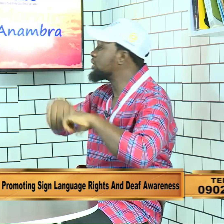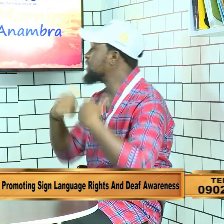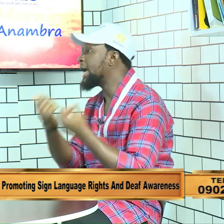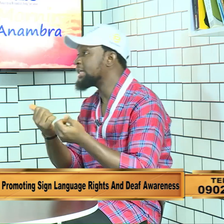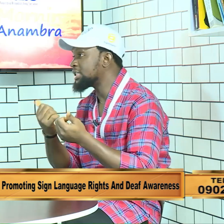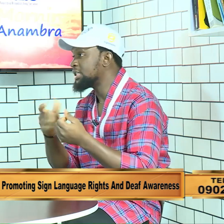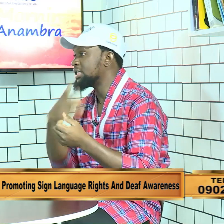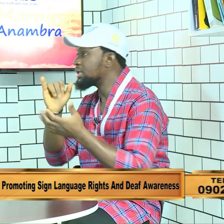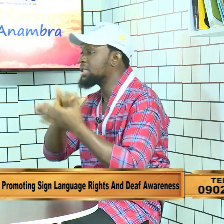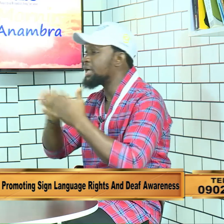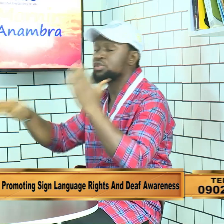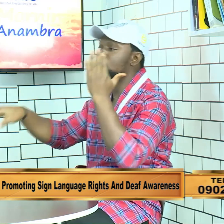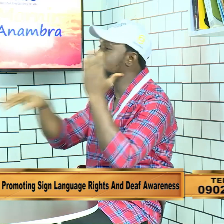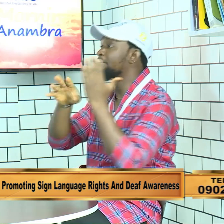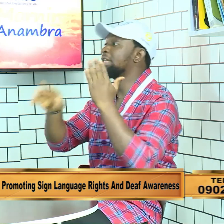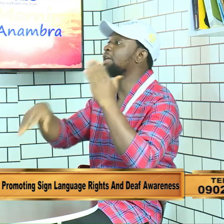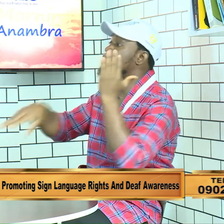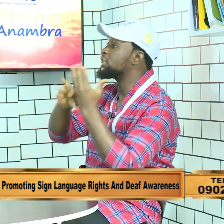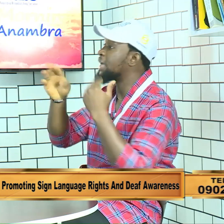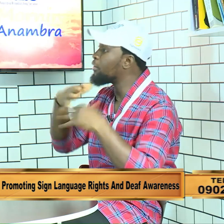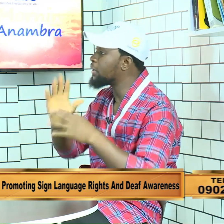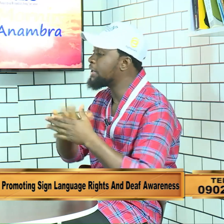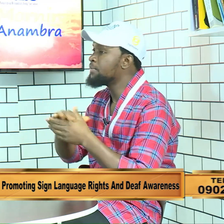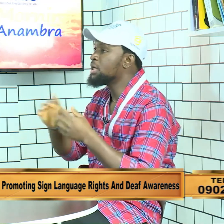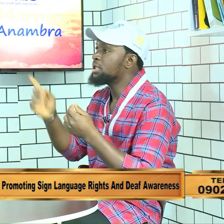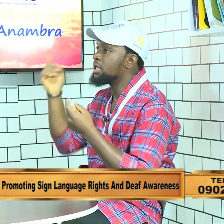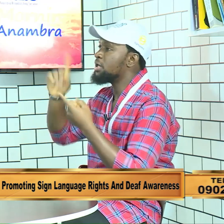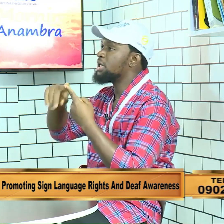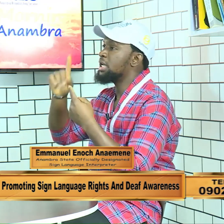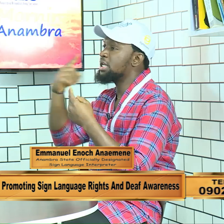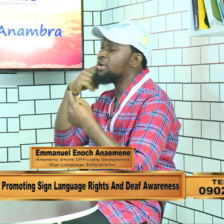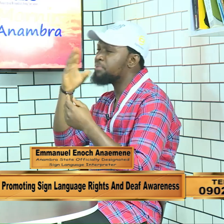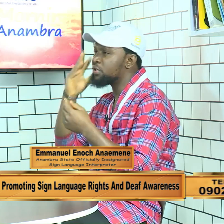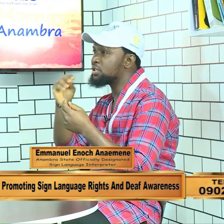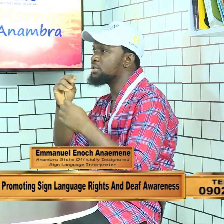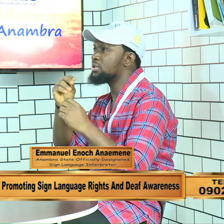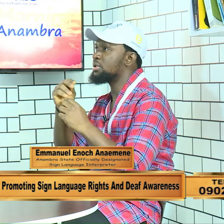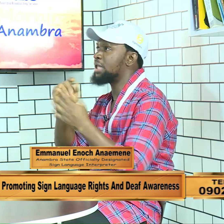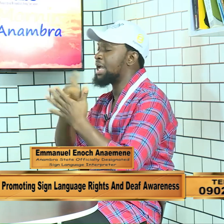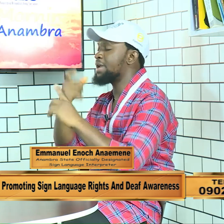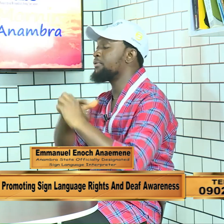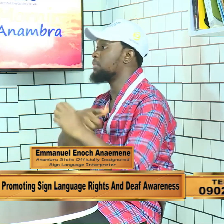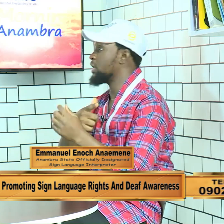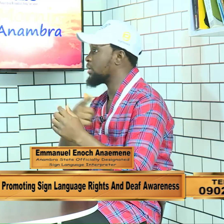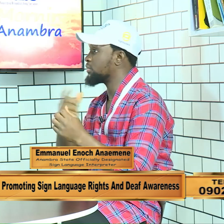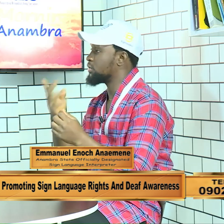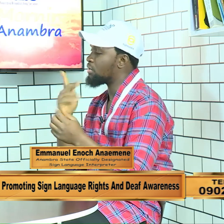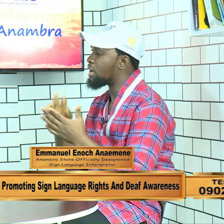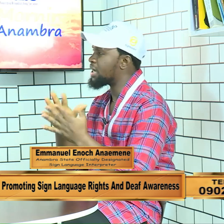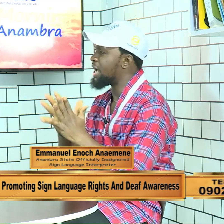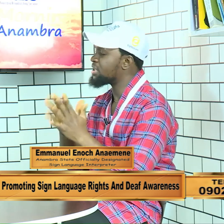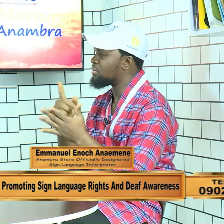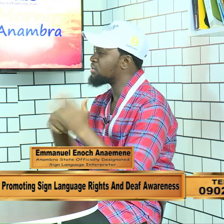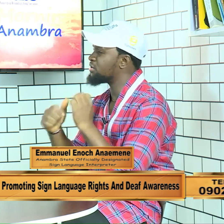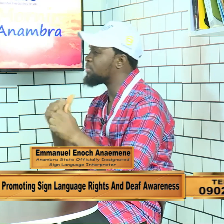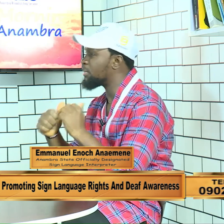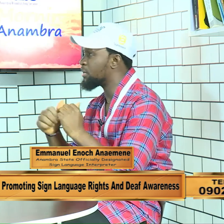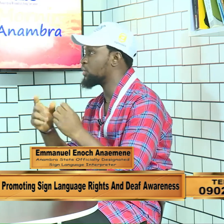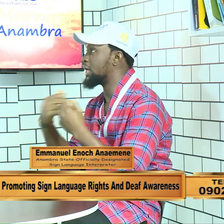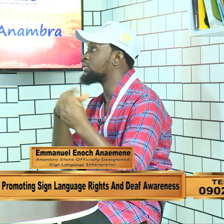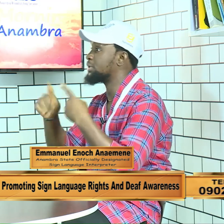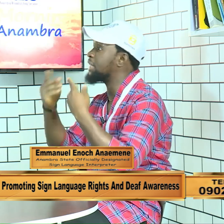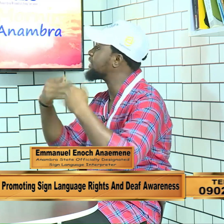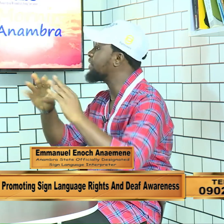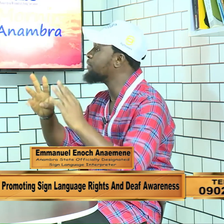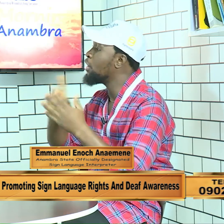was denied. They told her that she if I had to chase her away, then the deaf person that came from Lagos saw her and asked her what was the problem, because